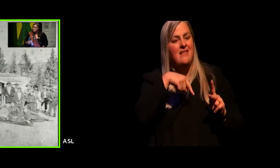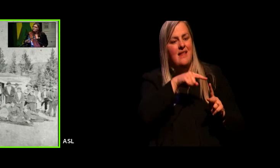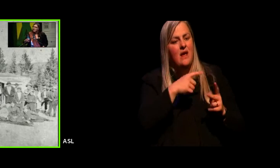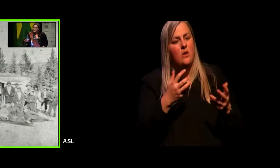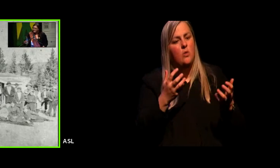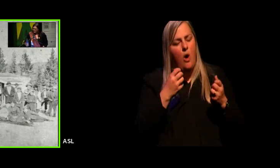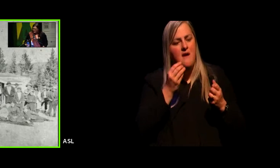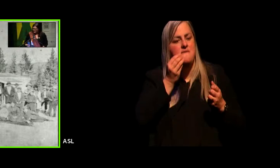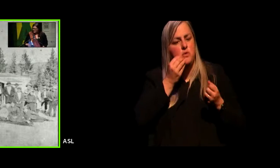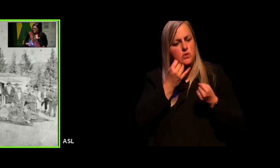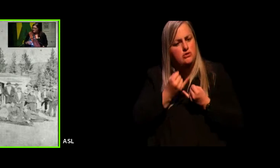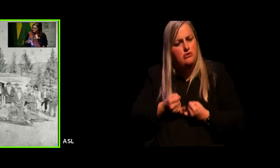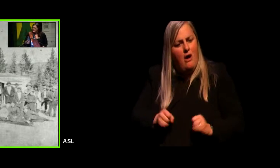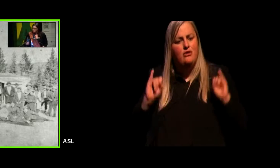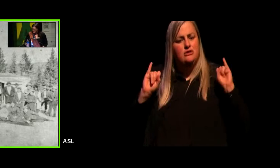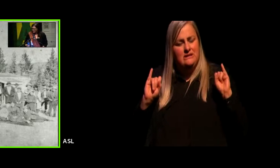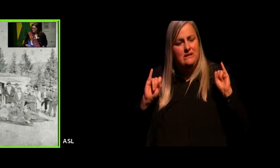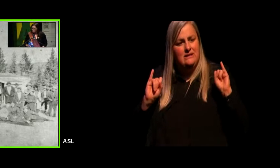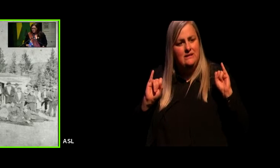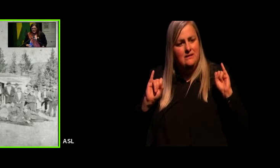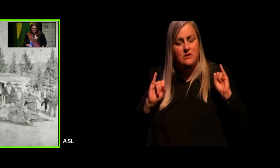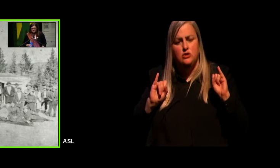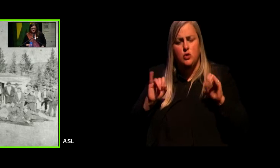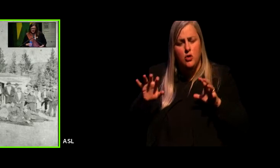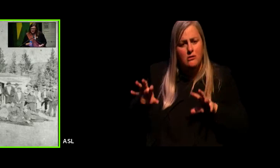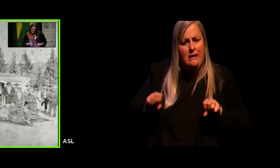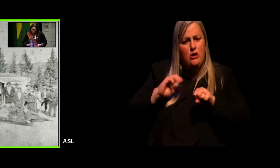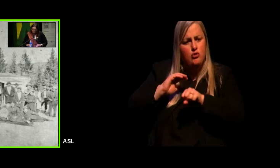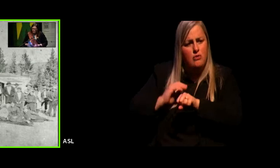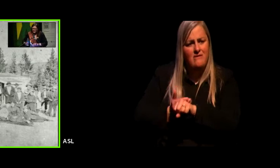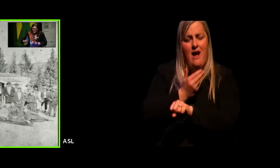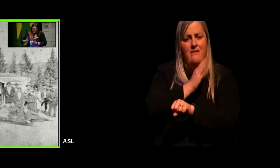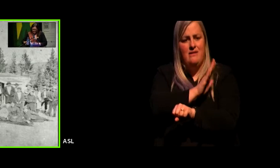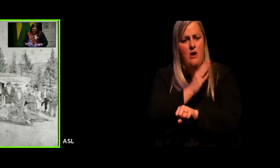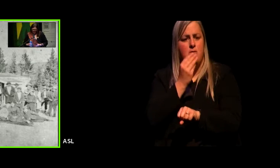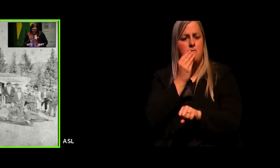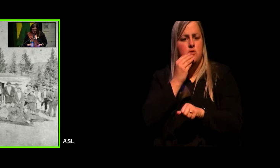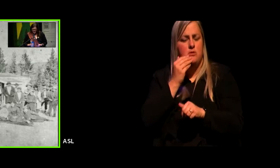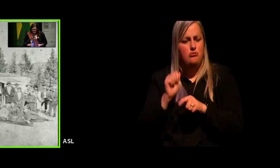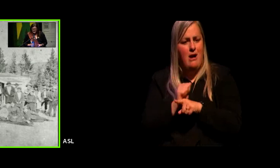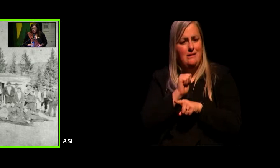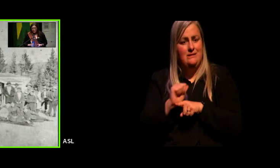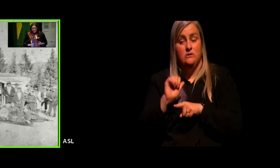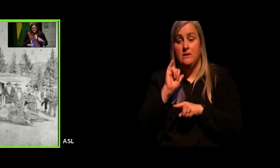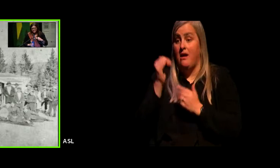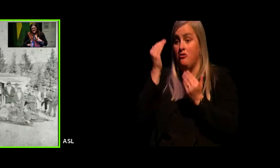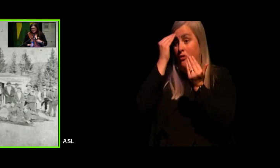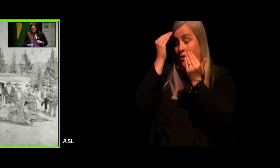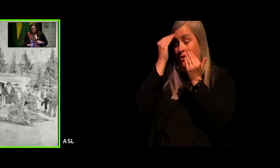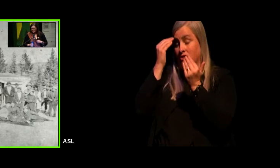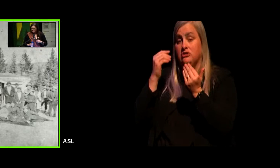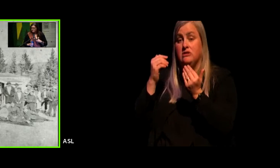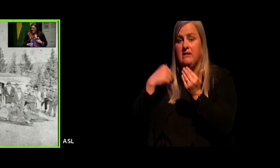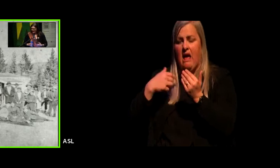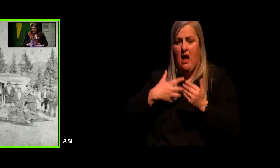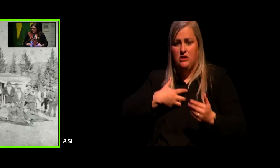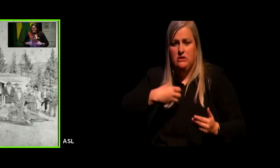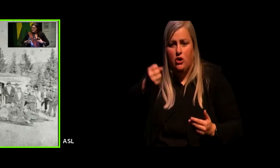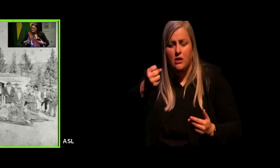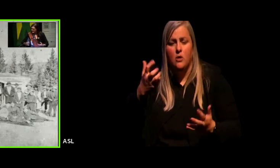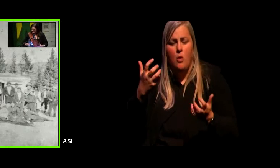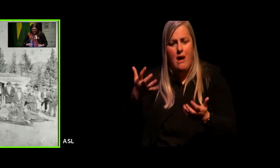and reviving some of the Métis traditional food practices. So we're wanting to bring some of this knowledge that was taken from us back,